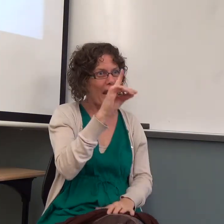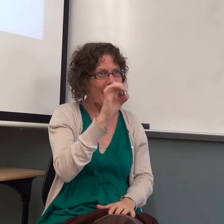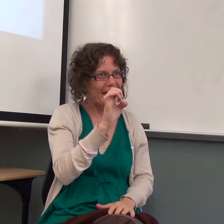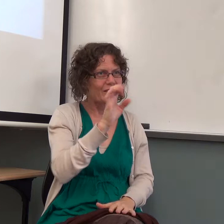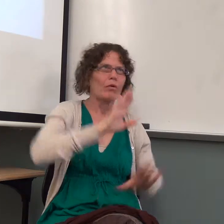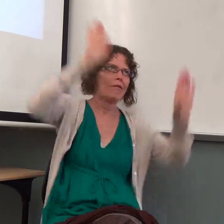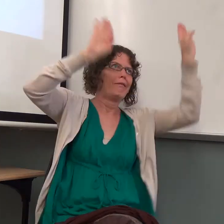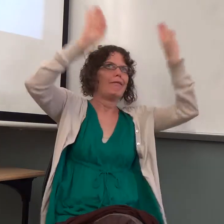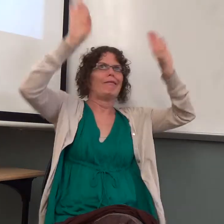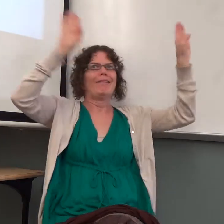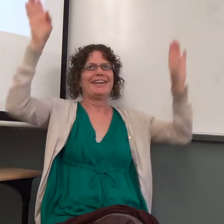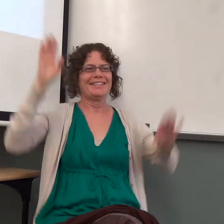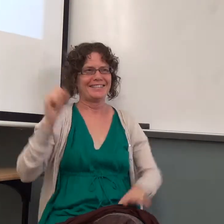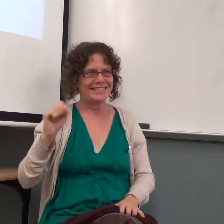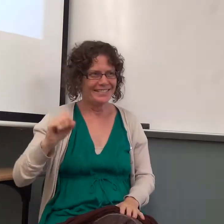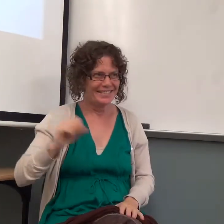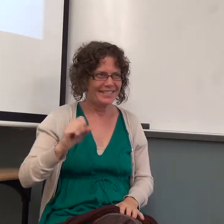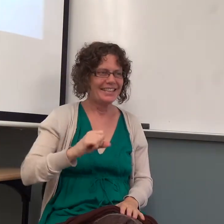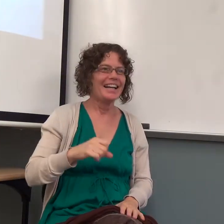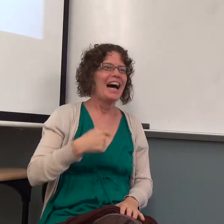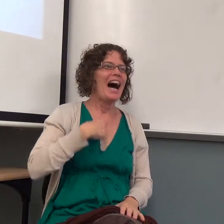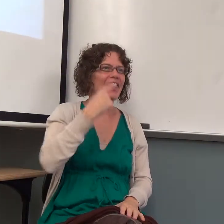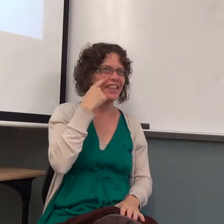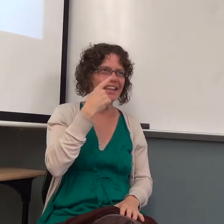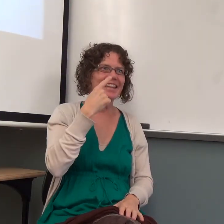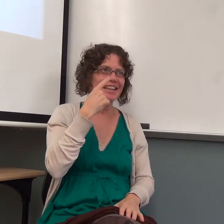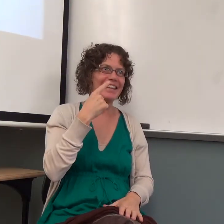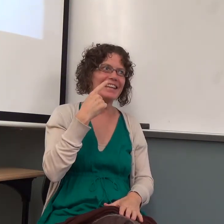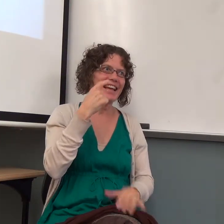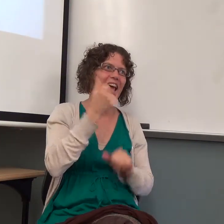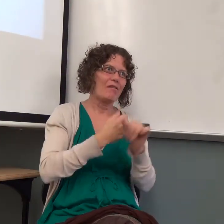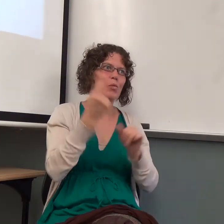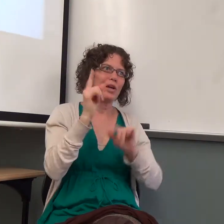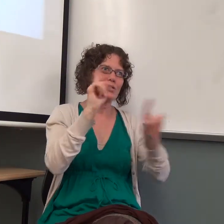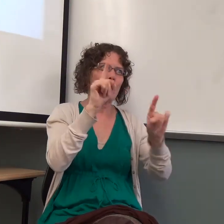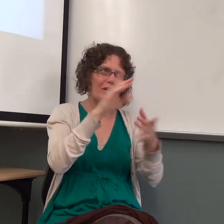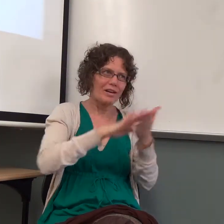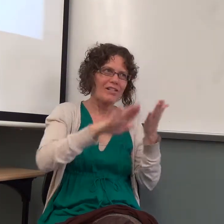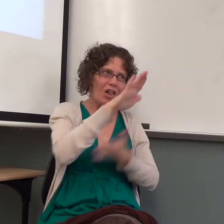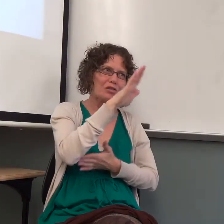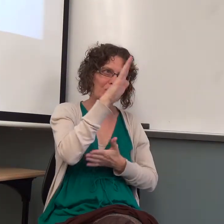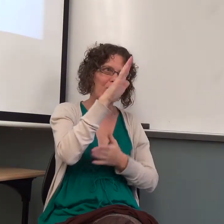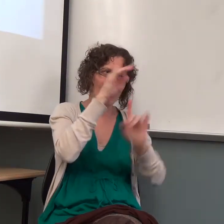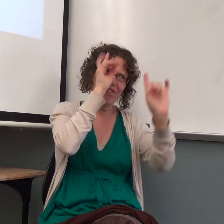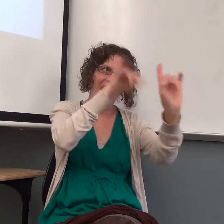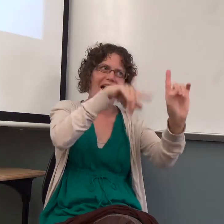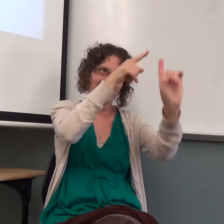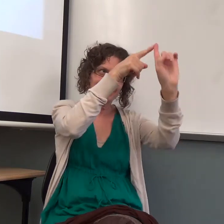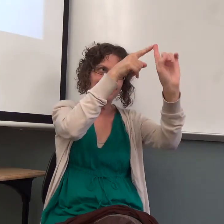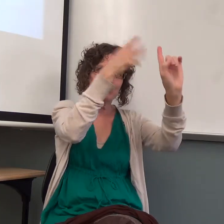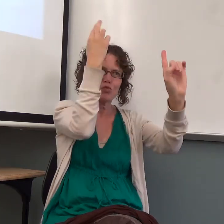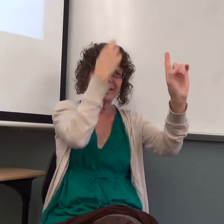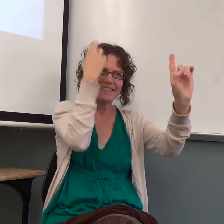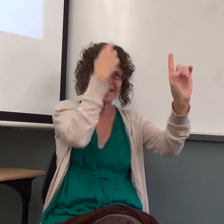think that everybody in here is going to college for that reason, because that's what the starting